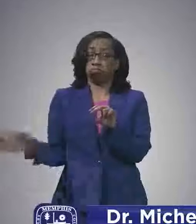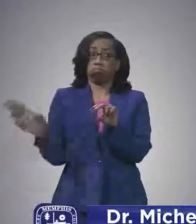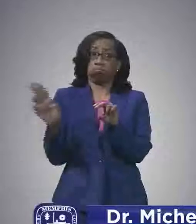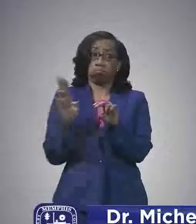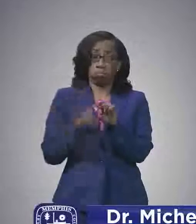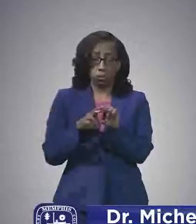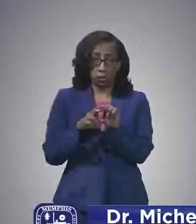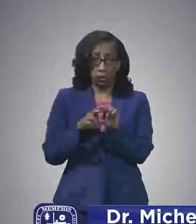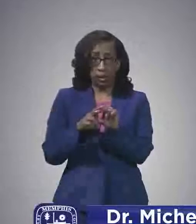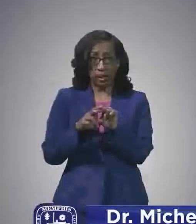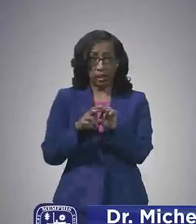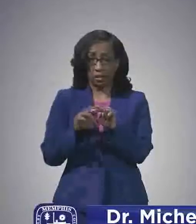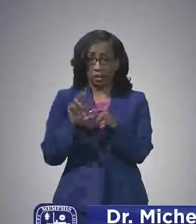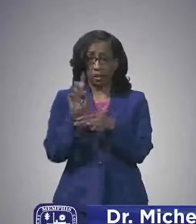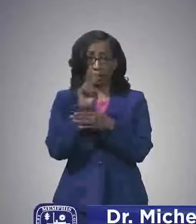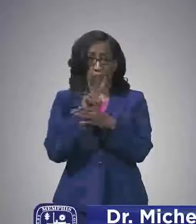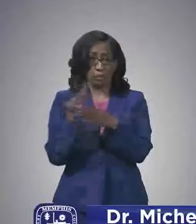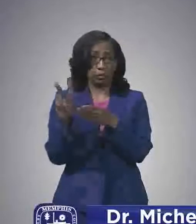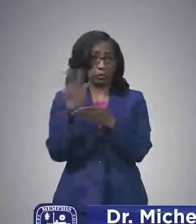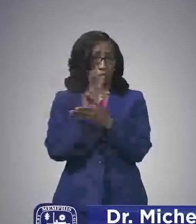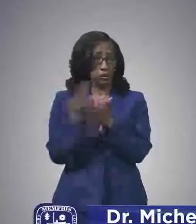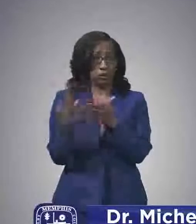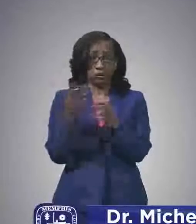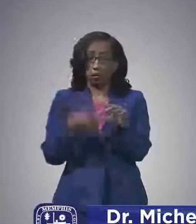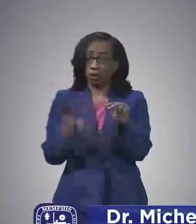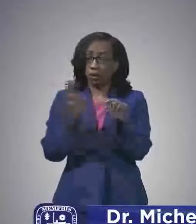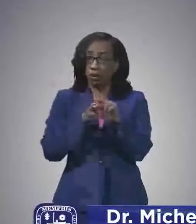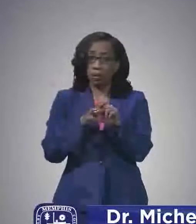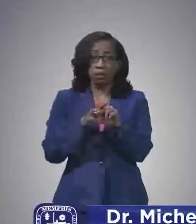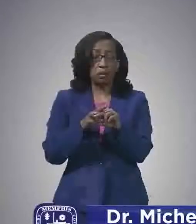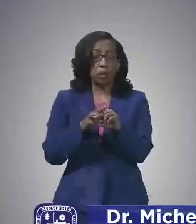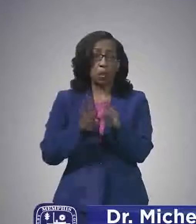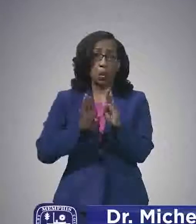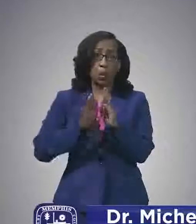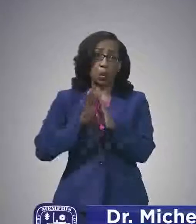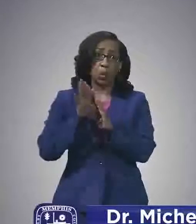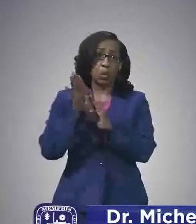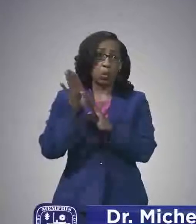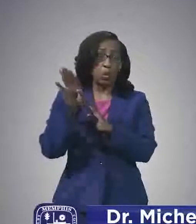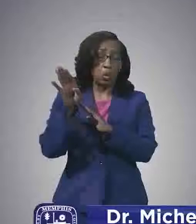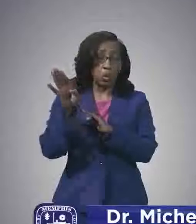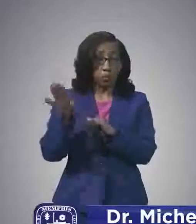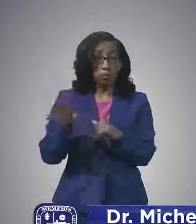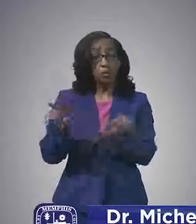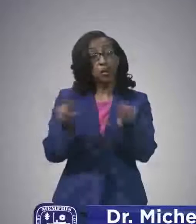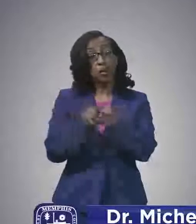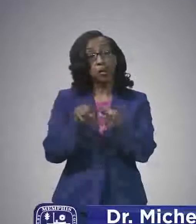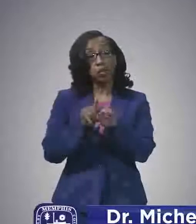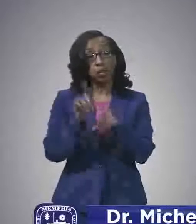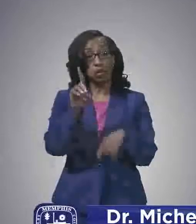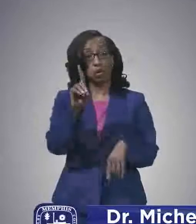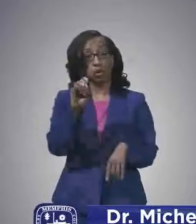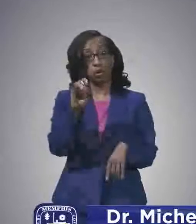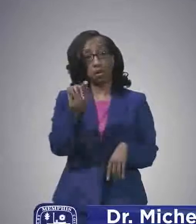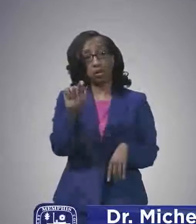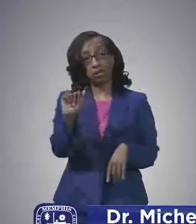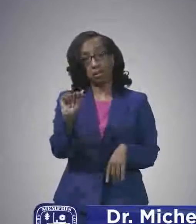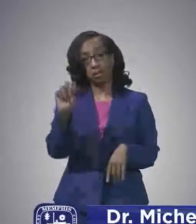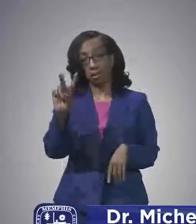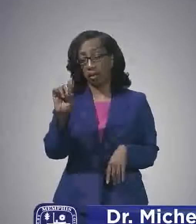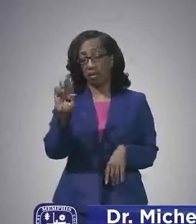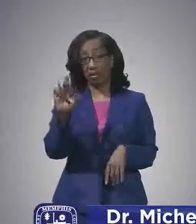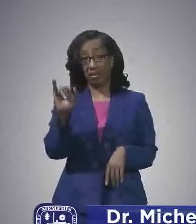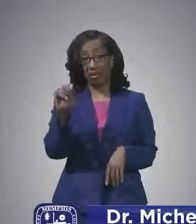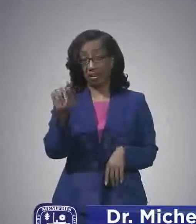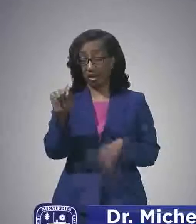the last 2 to 3 weeks. And what we also have is the Delta variant, which is much different